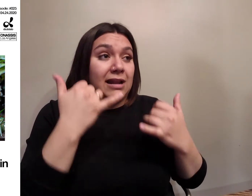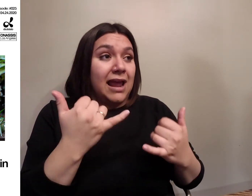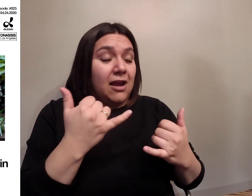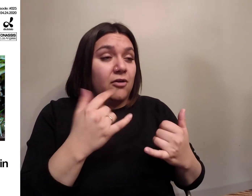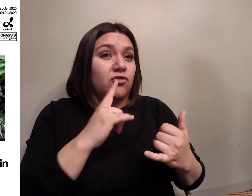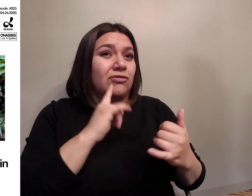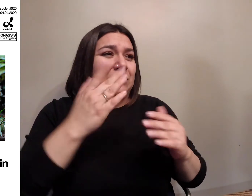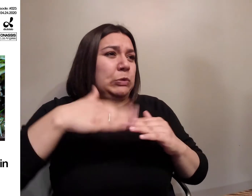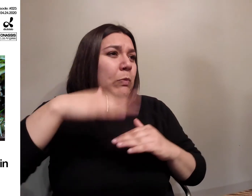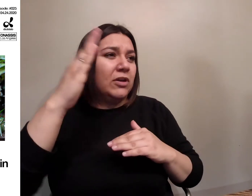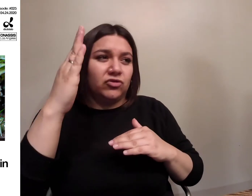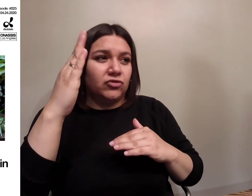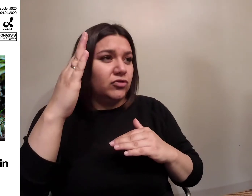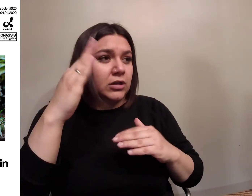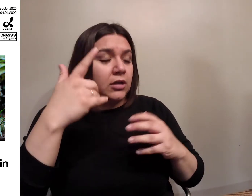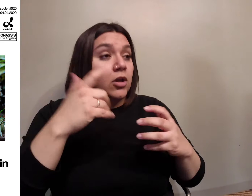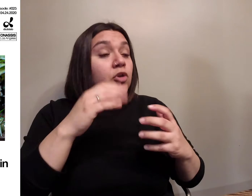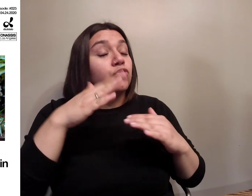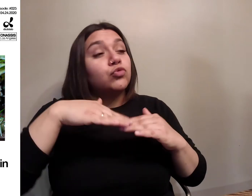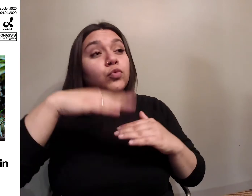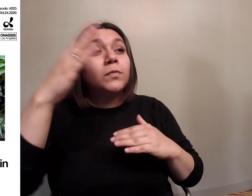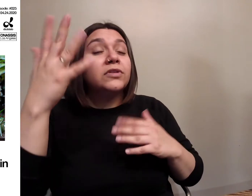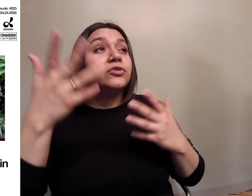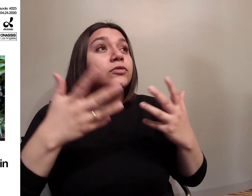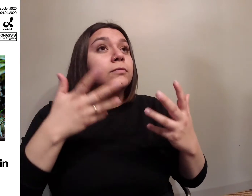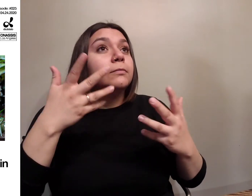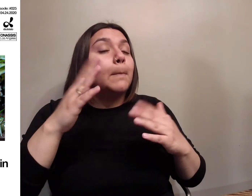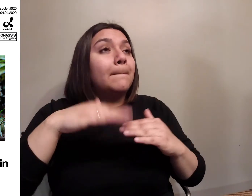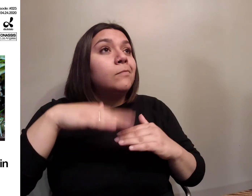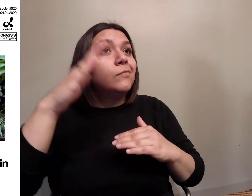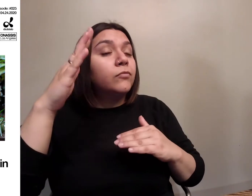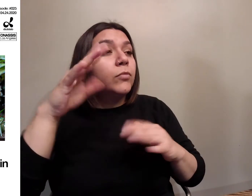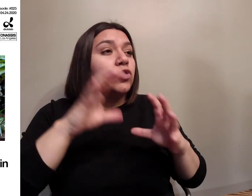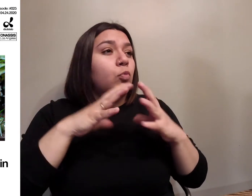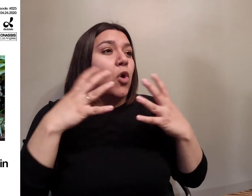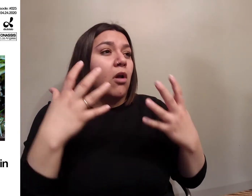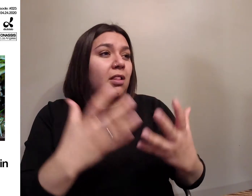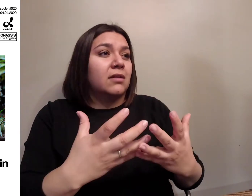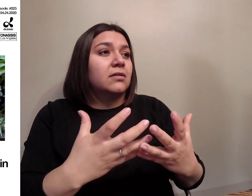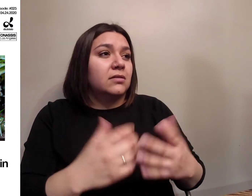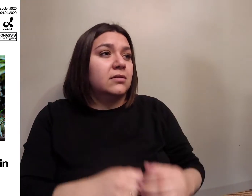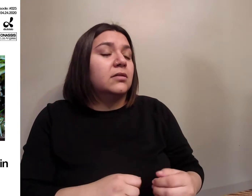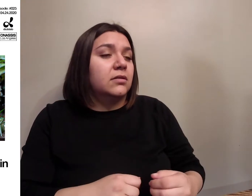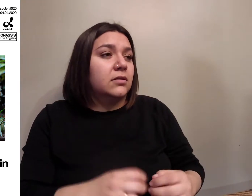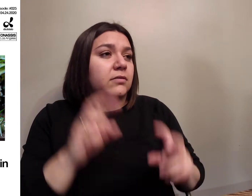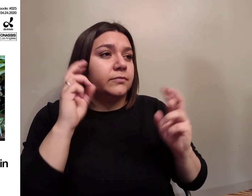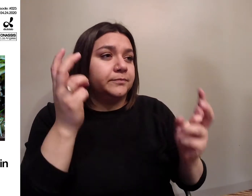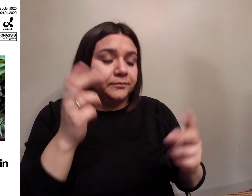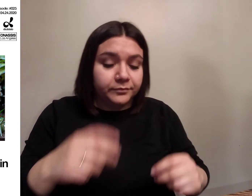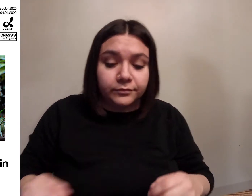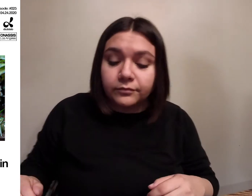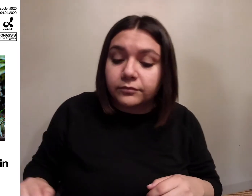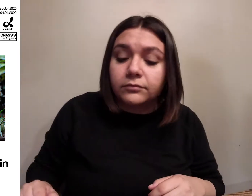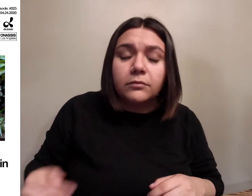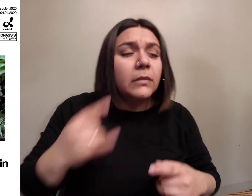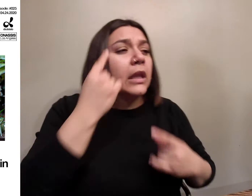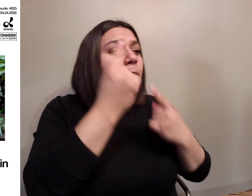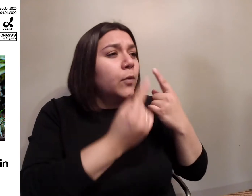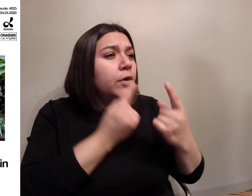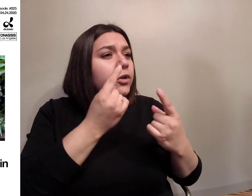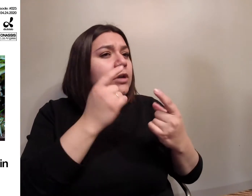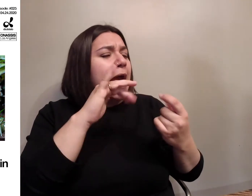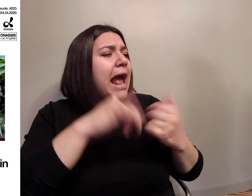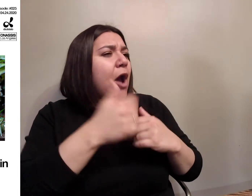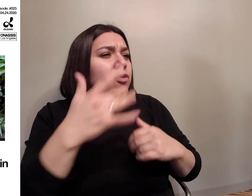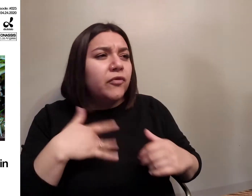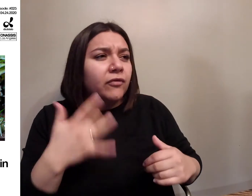hour. And for me, now as then, it is too much. There is too